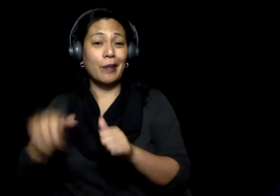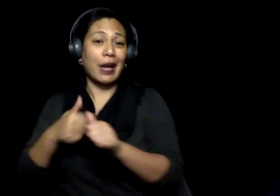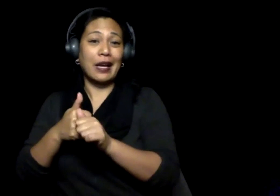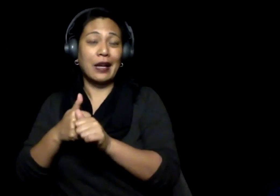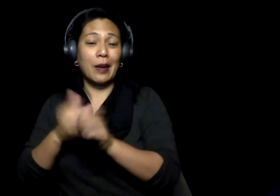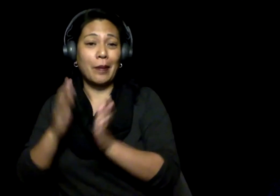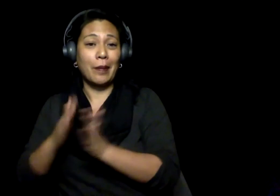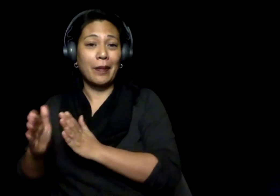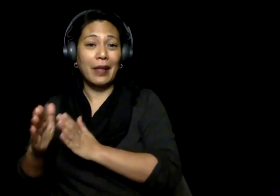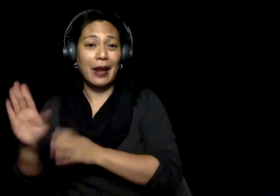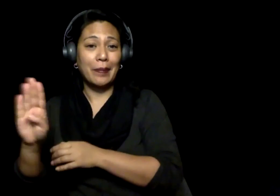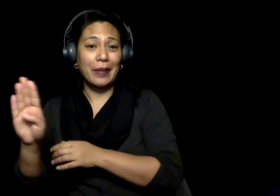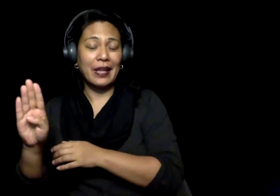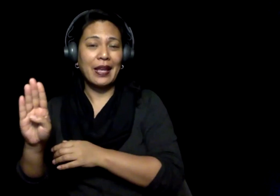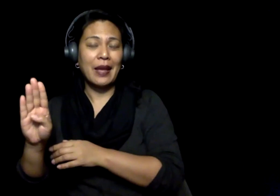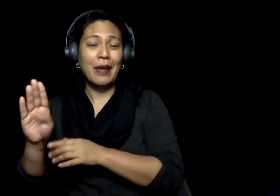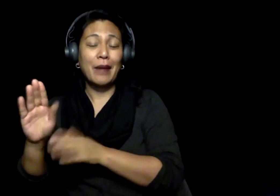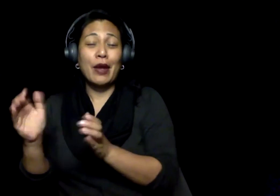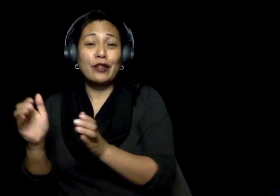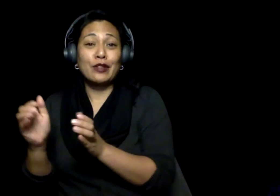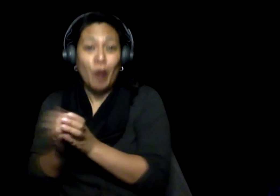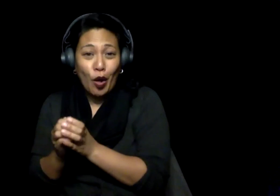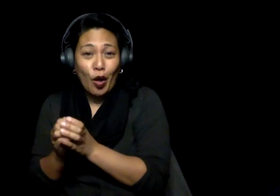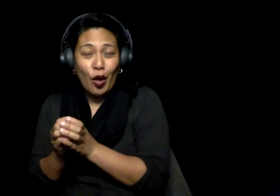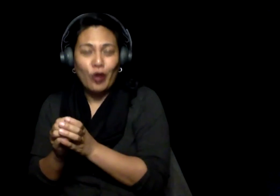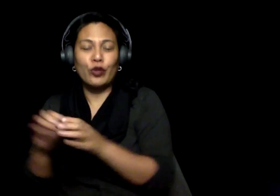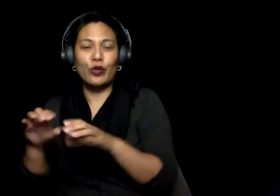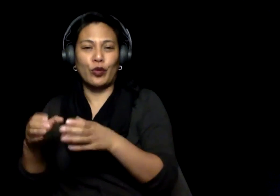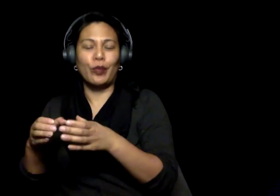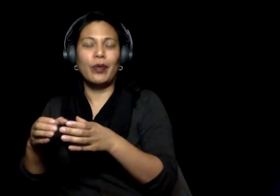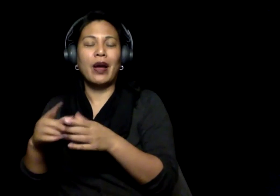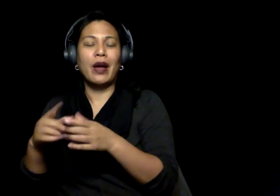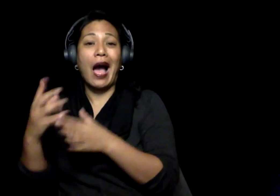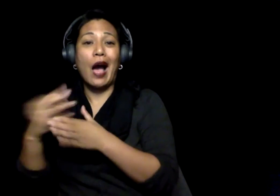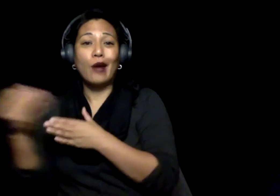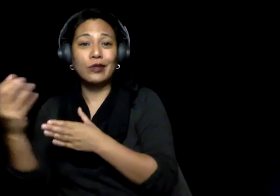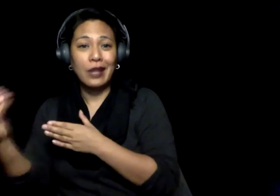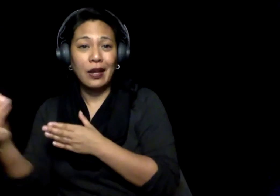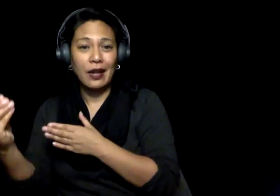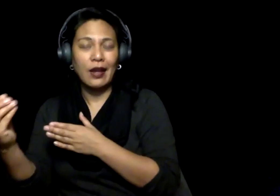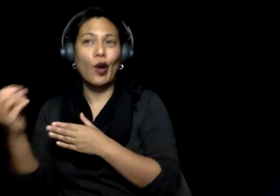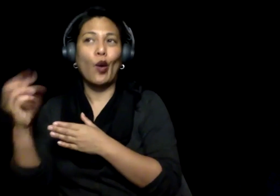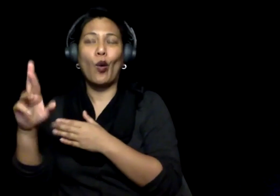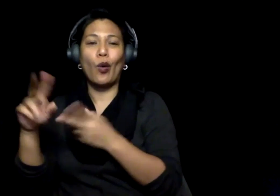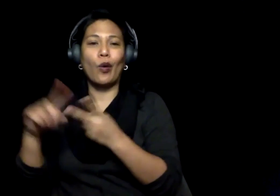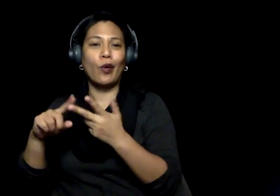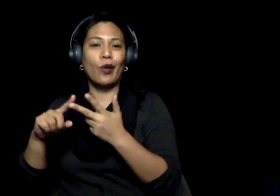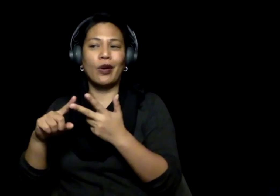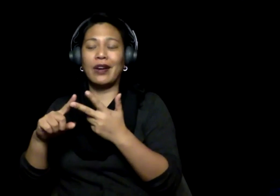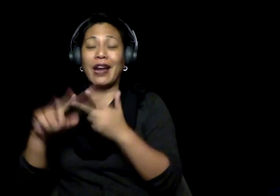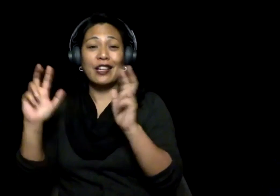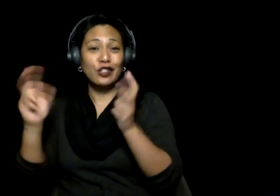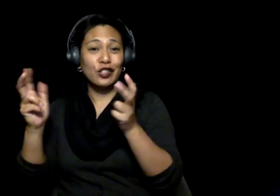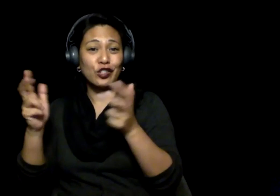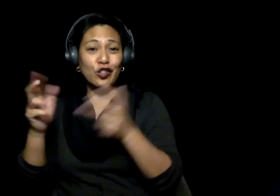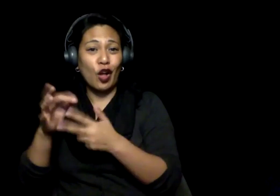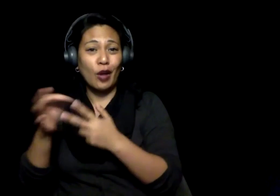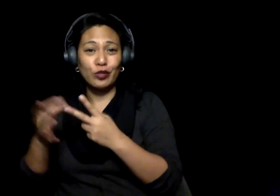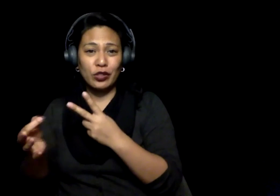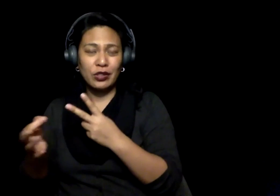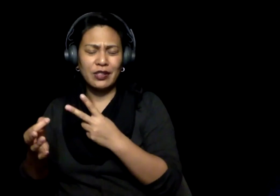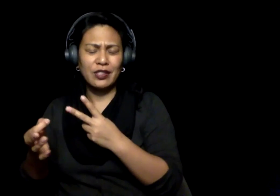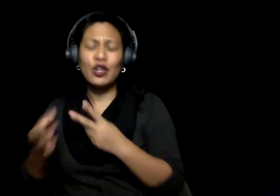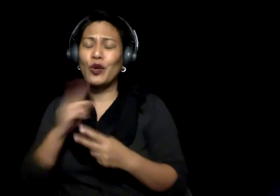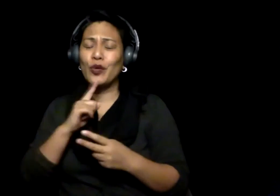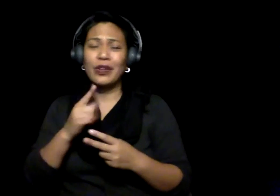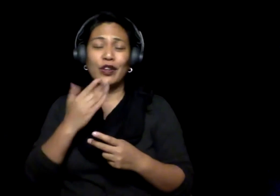a very small group outside the library or digital. It's really going to be, I think, project by